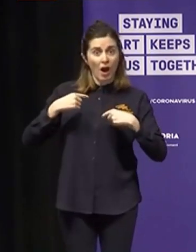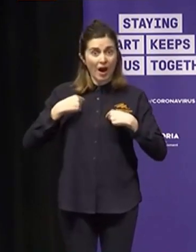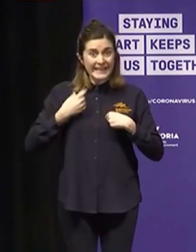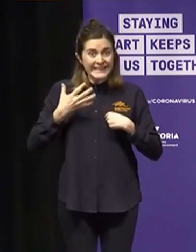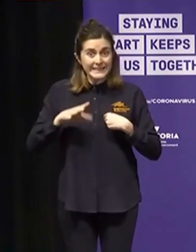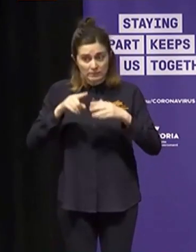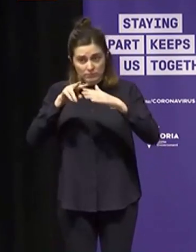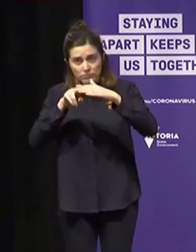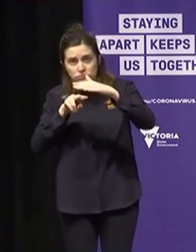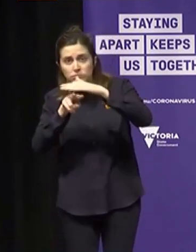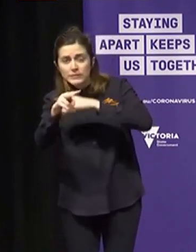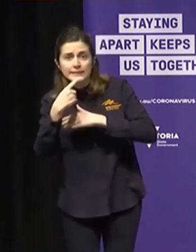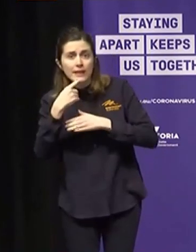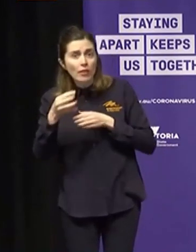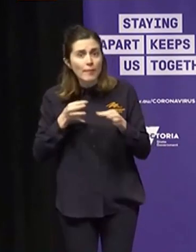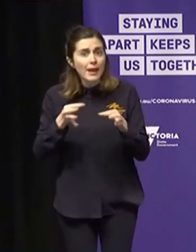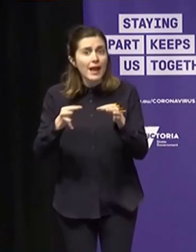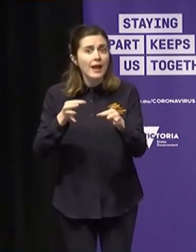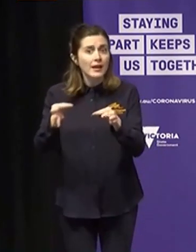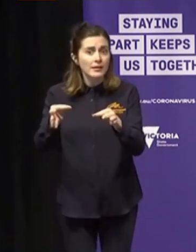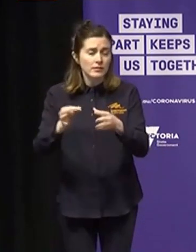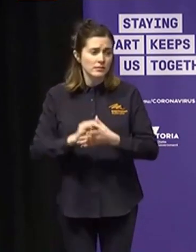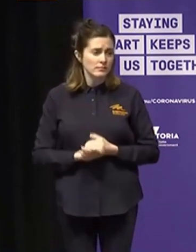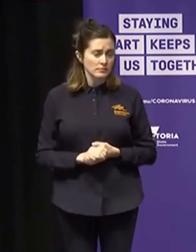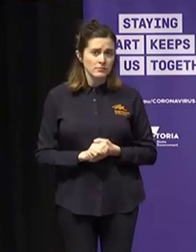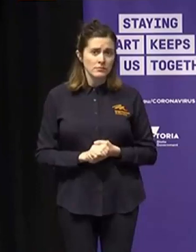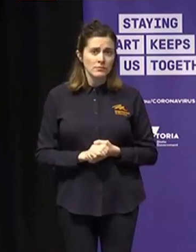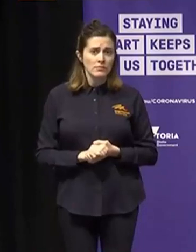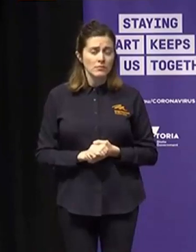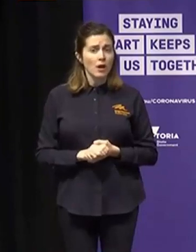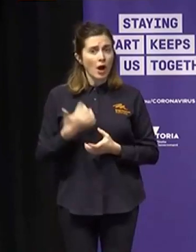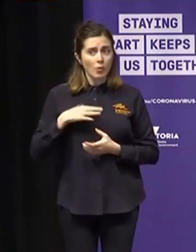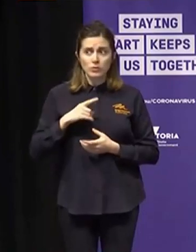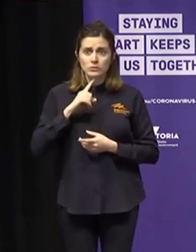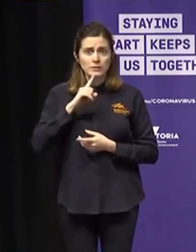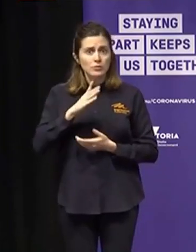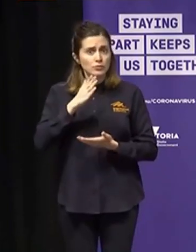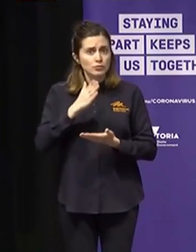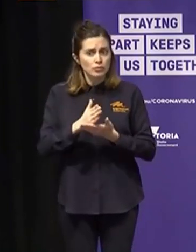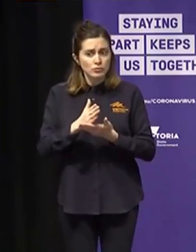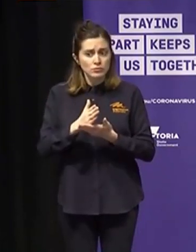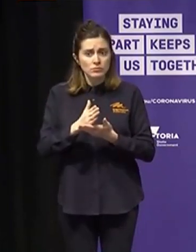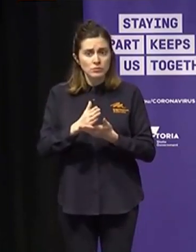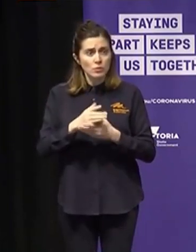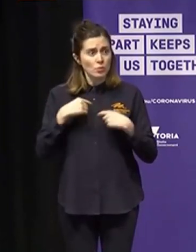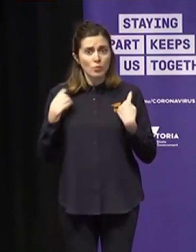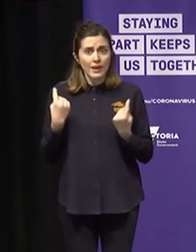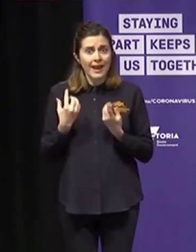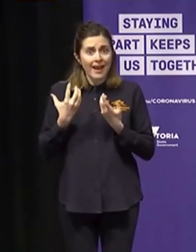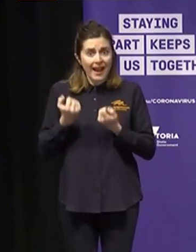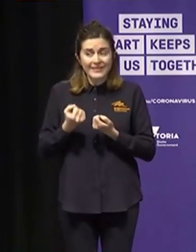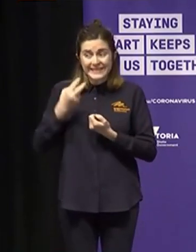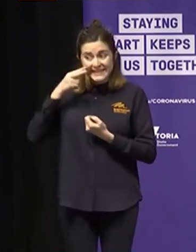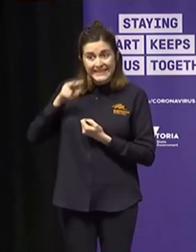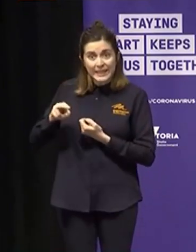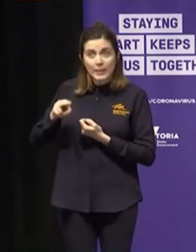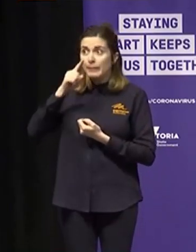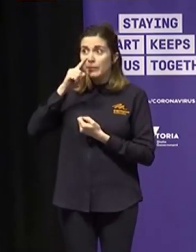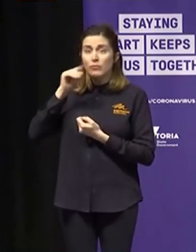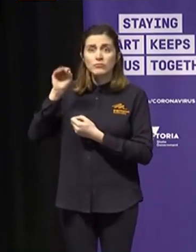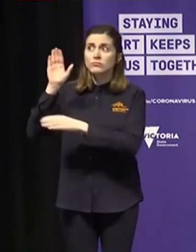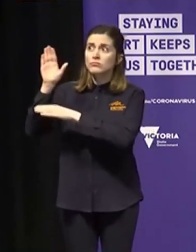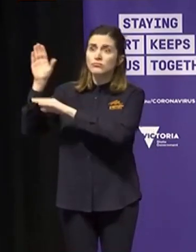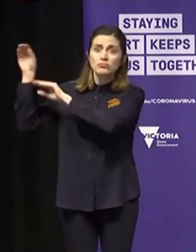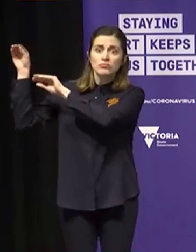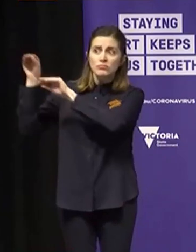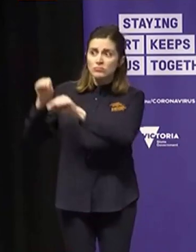I'll make this point though, and be equally frank. We've had outbreaks from people who've returned from Aspen.